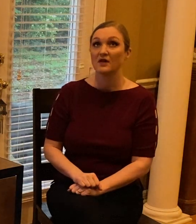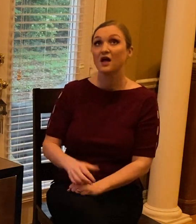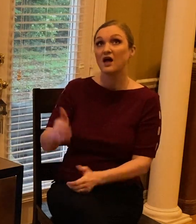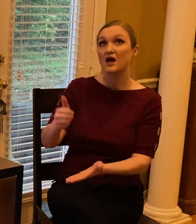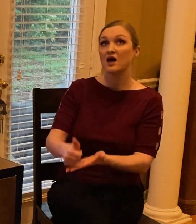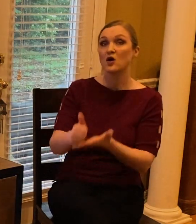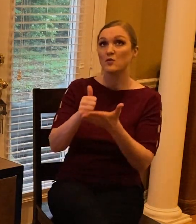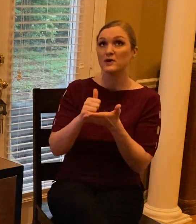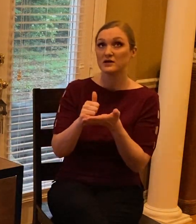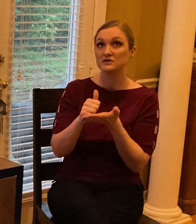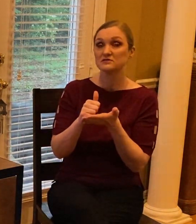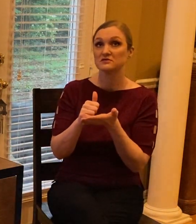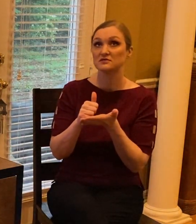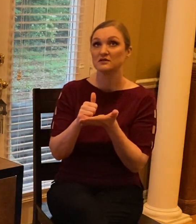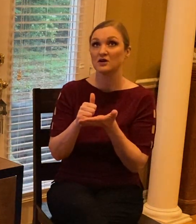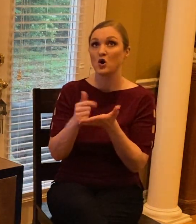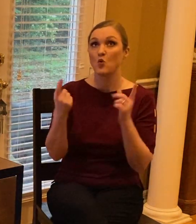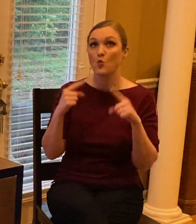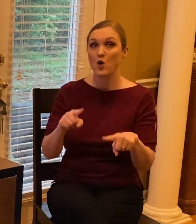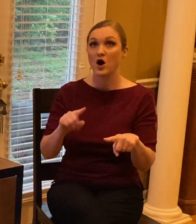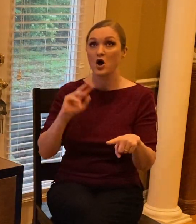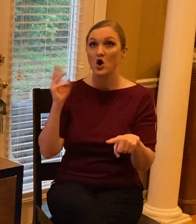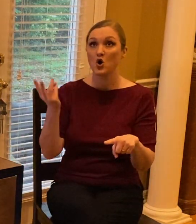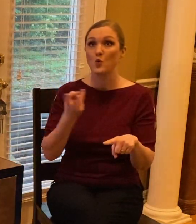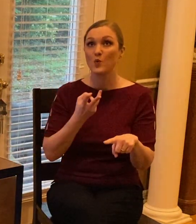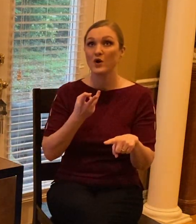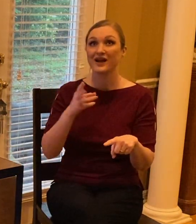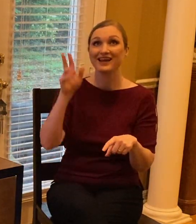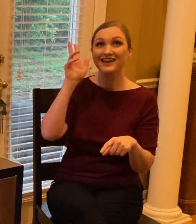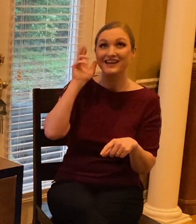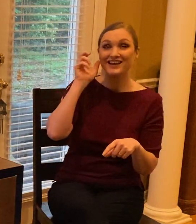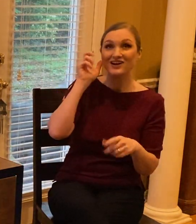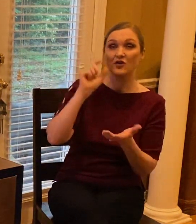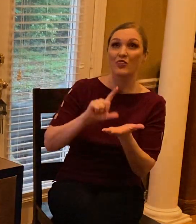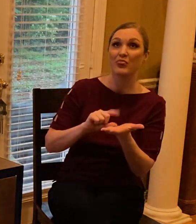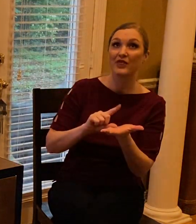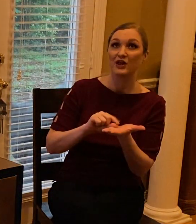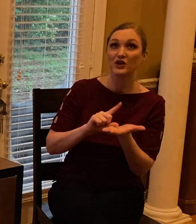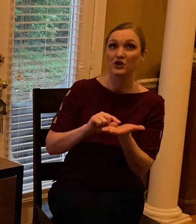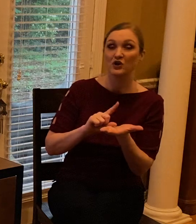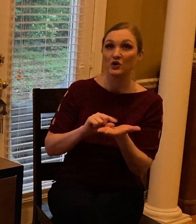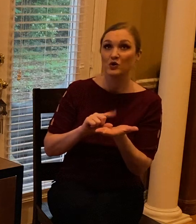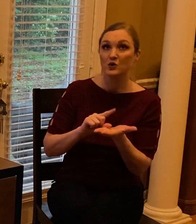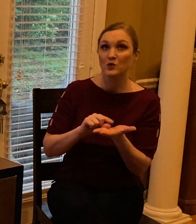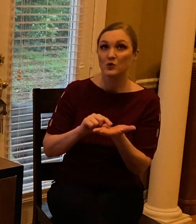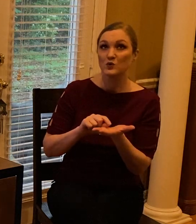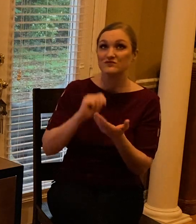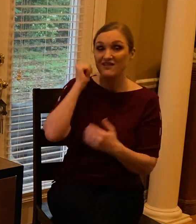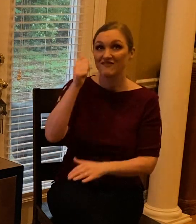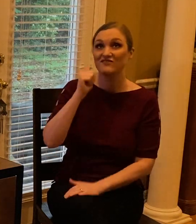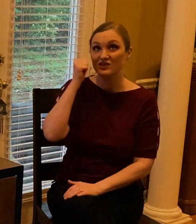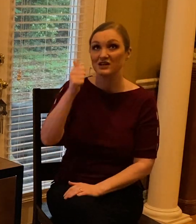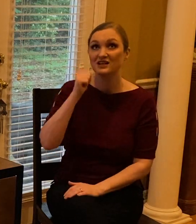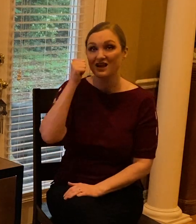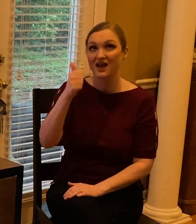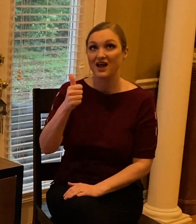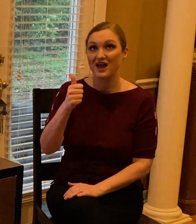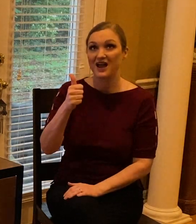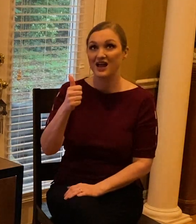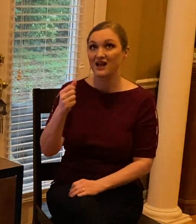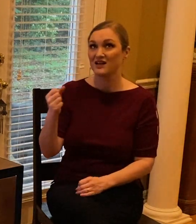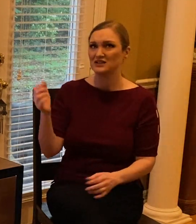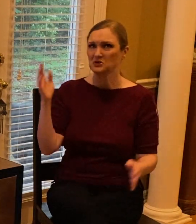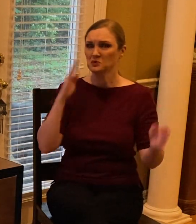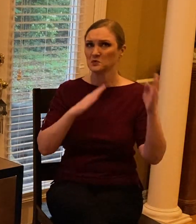Father, help us as we hear the ongoing news and updates day to day, the